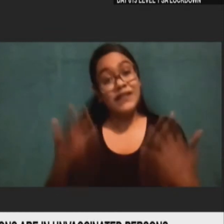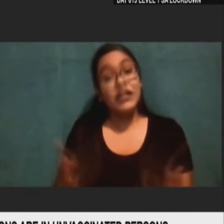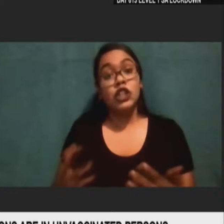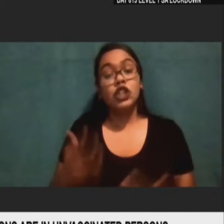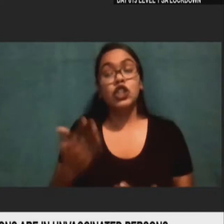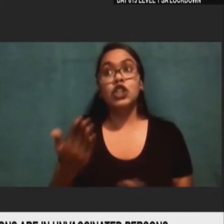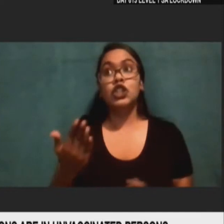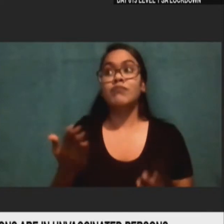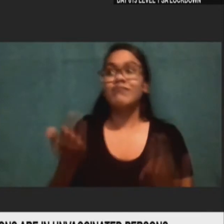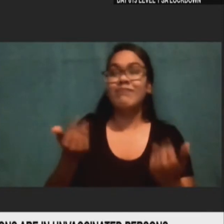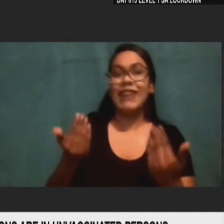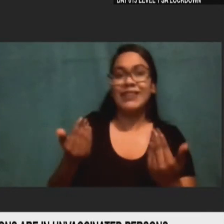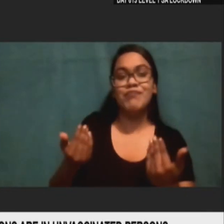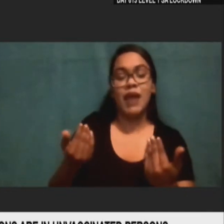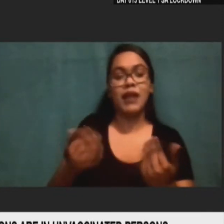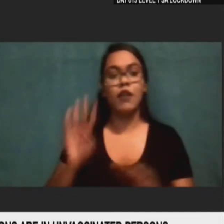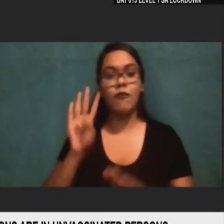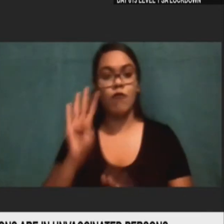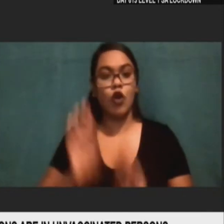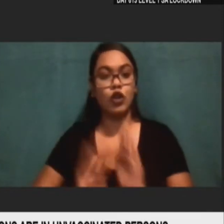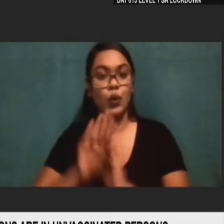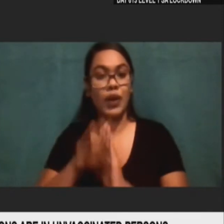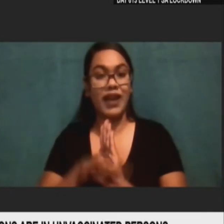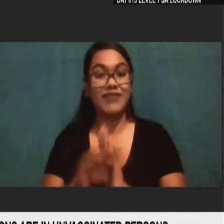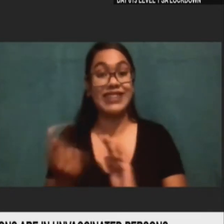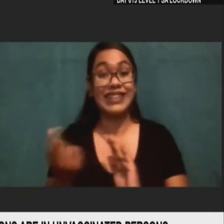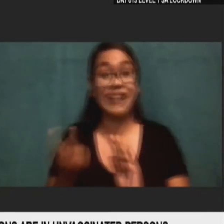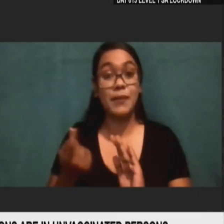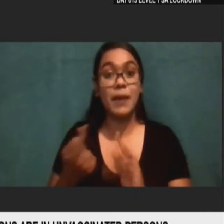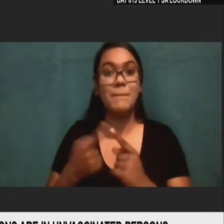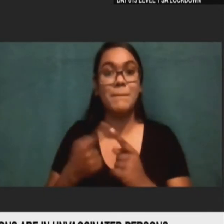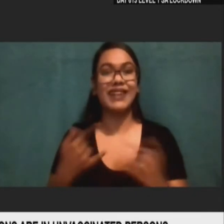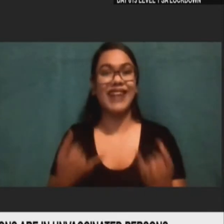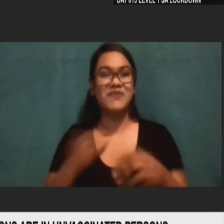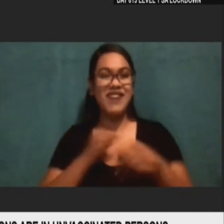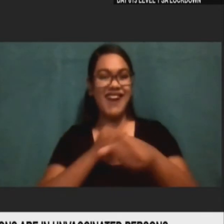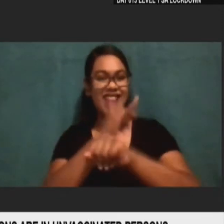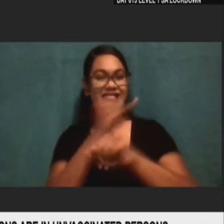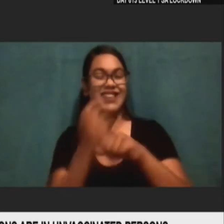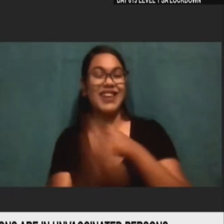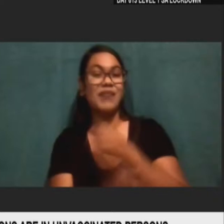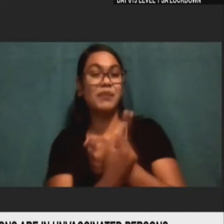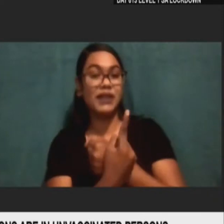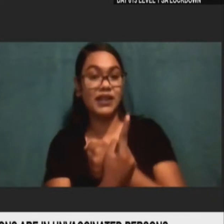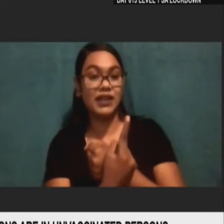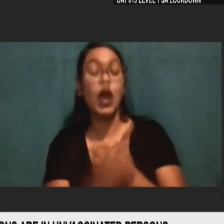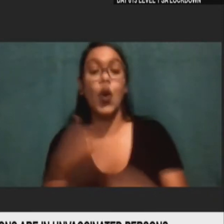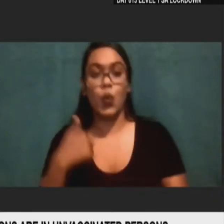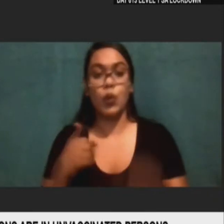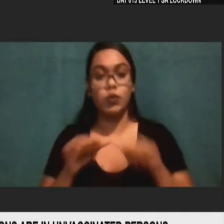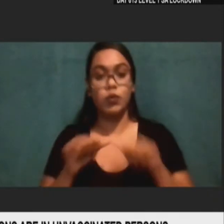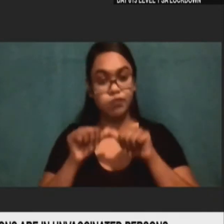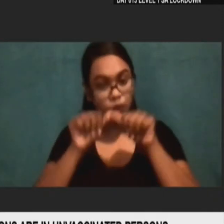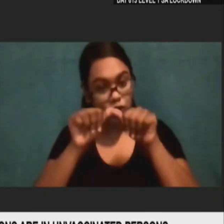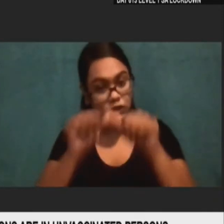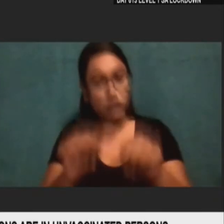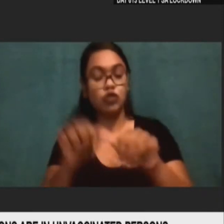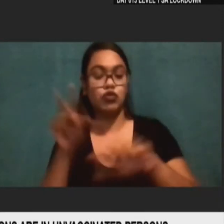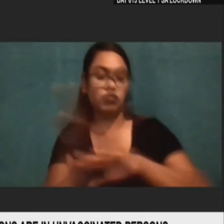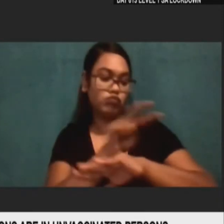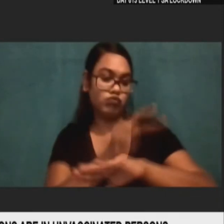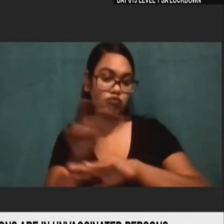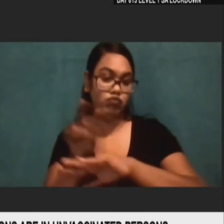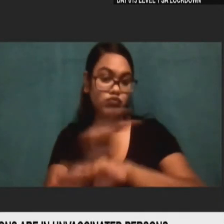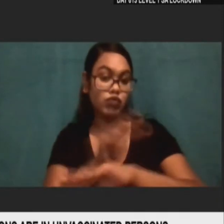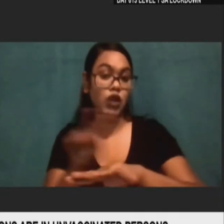taking place in December. If you are into it now, we will continue to monitor and take appropriate steps